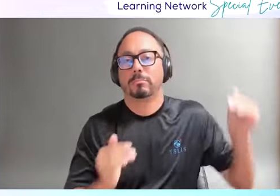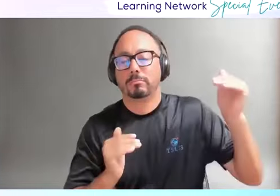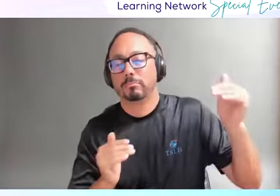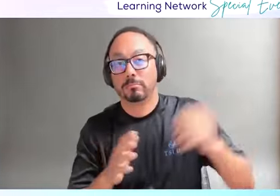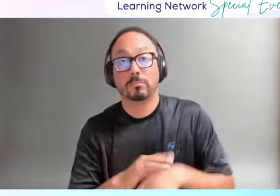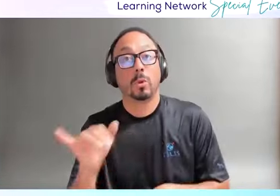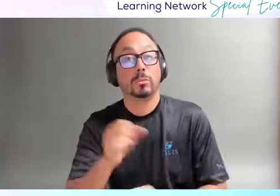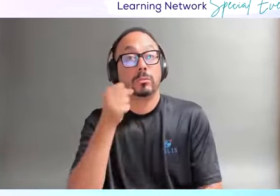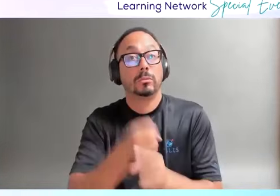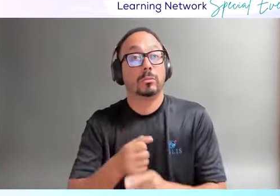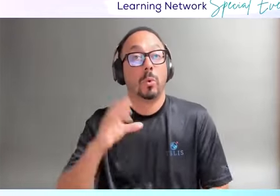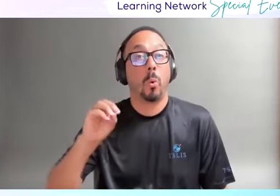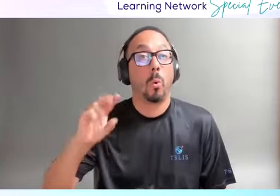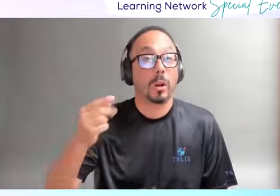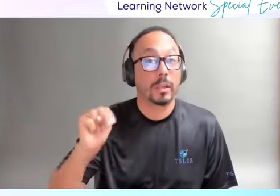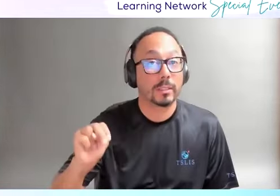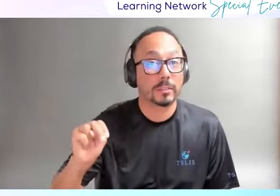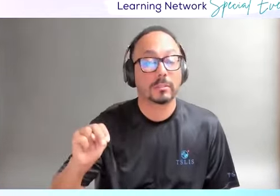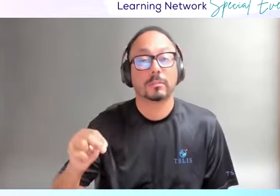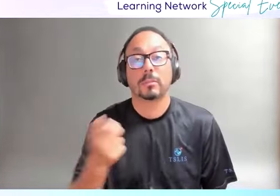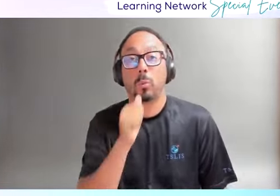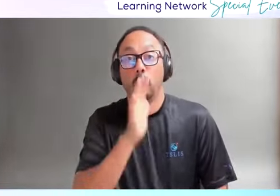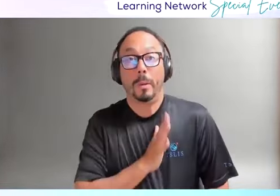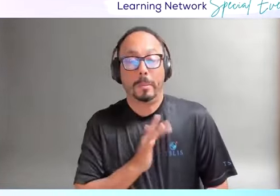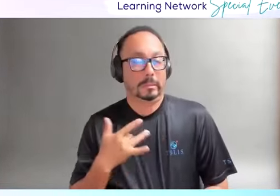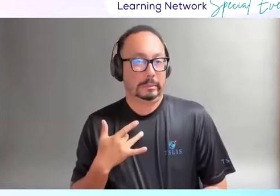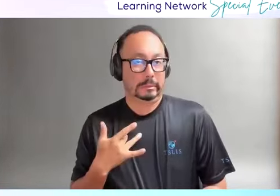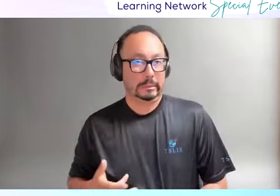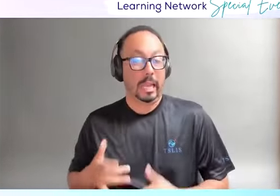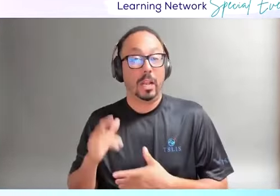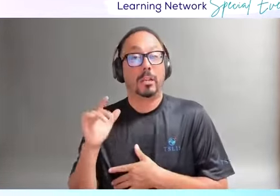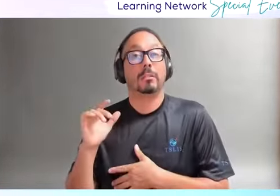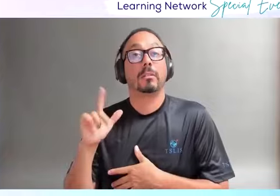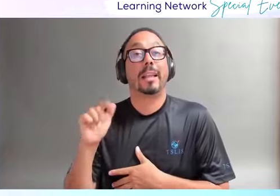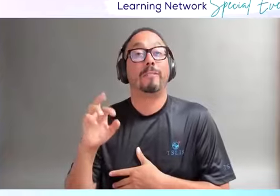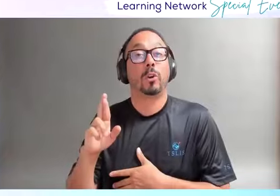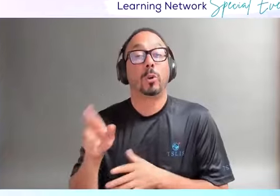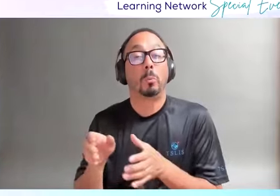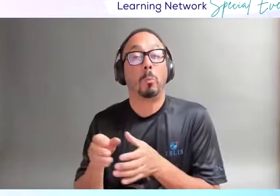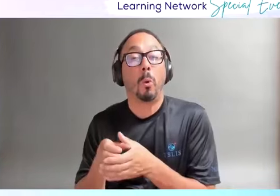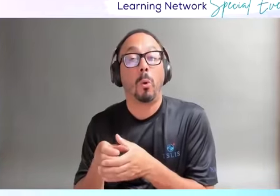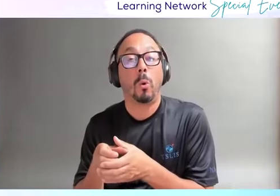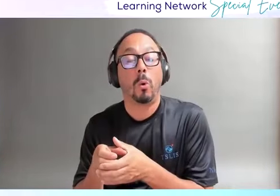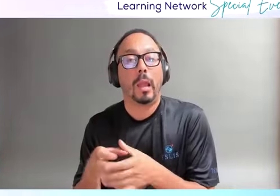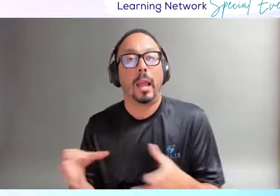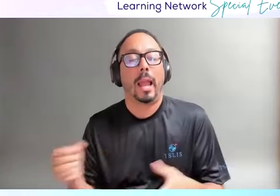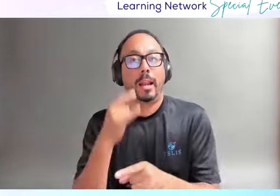livers, which may be smaller in female bodies. And alcohol use is now directly linked as a cause of breast